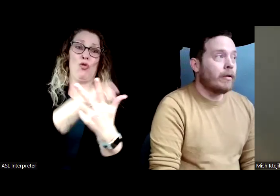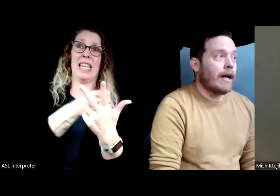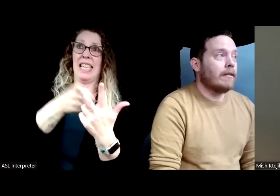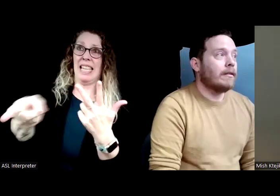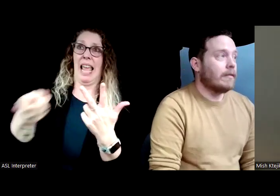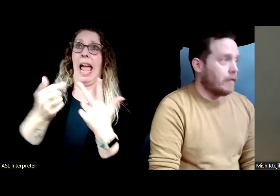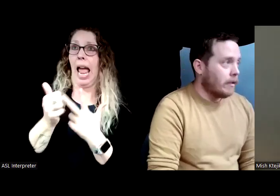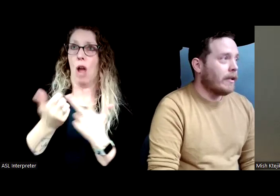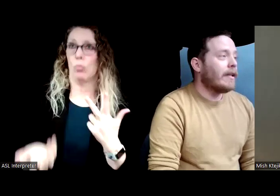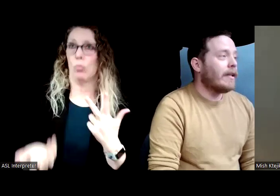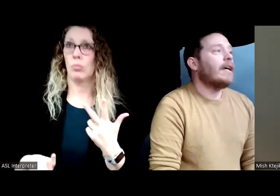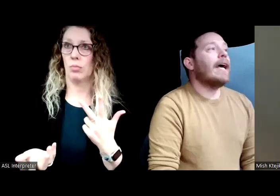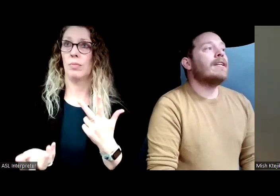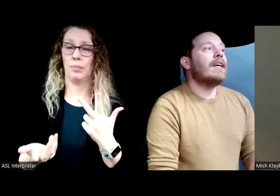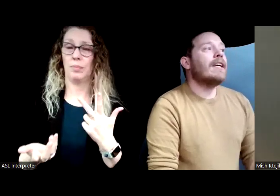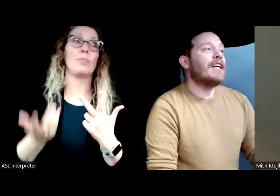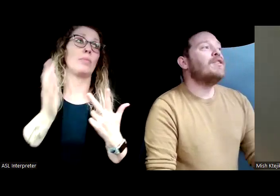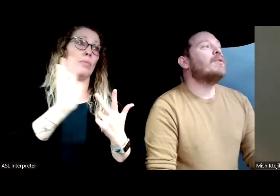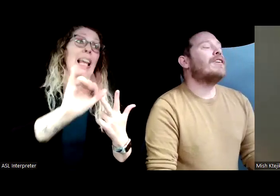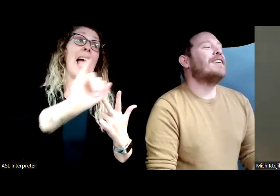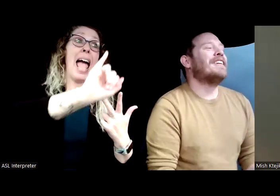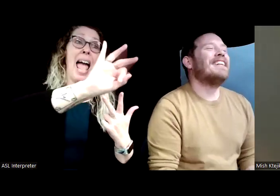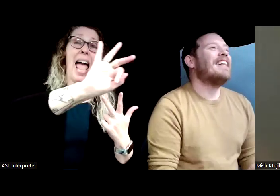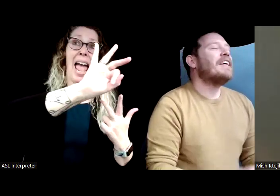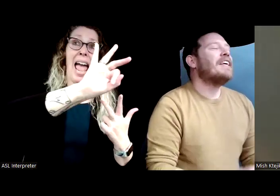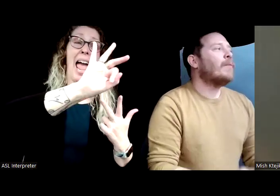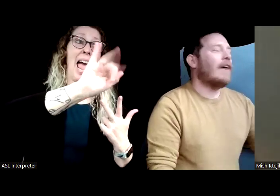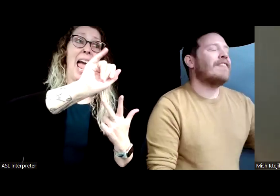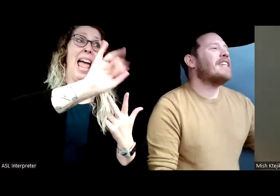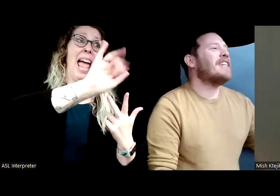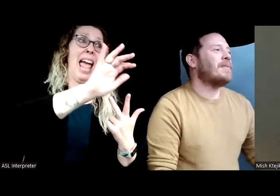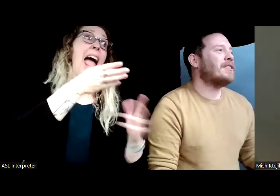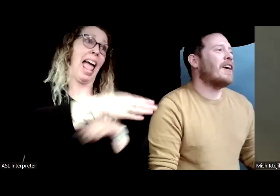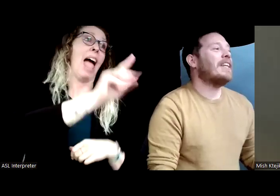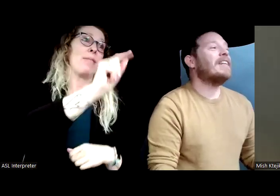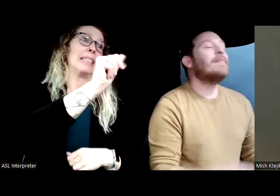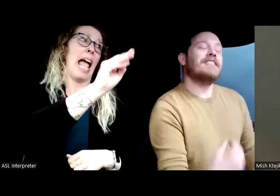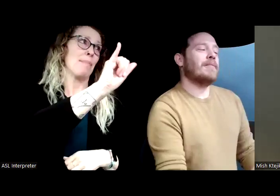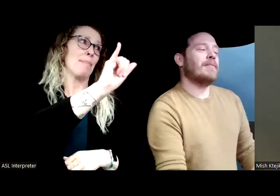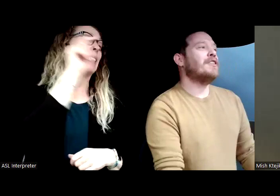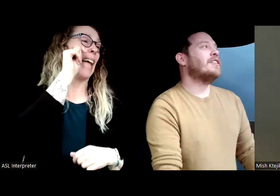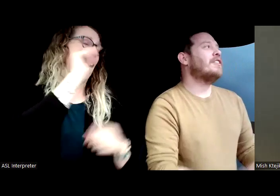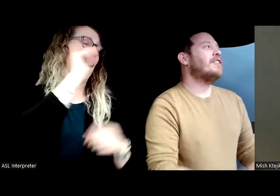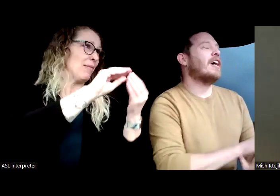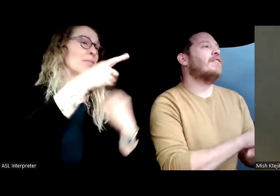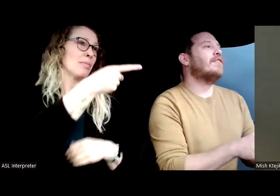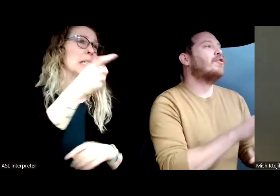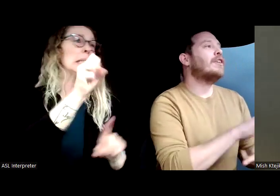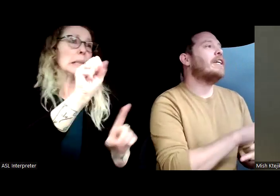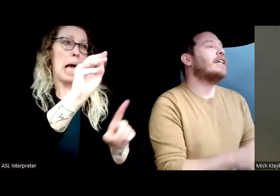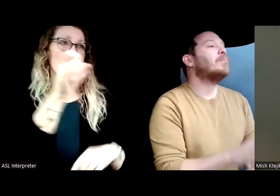that. And Yes. if you will, after 10 minutes with time, Sammy, if you could kind